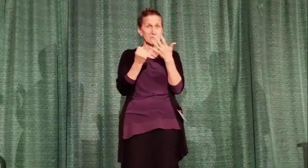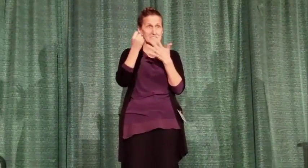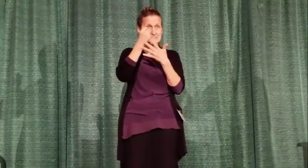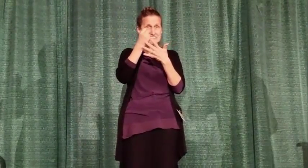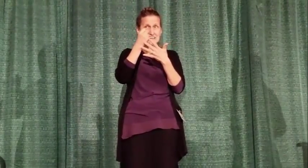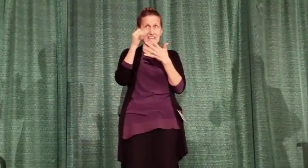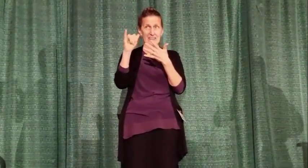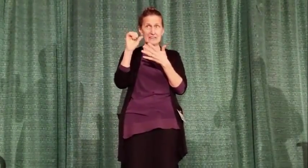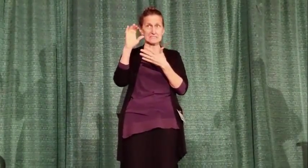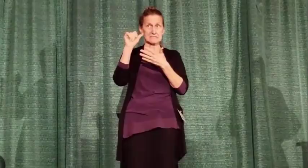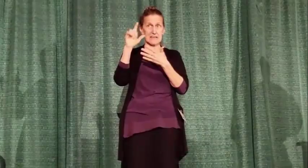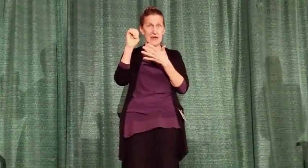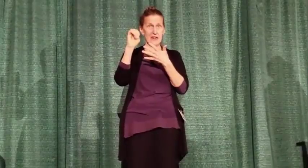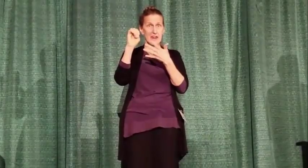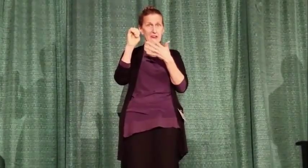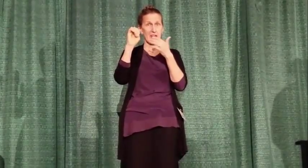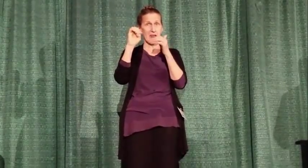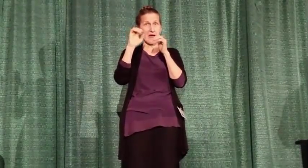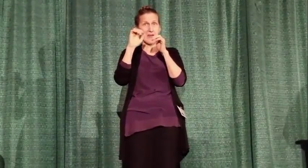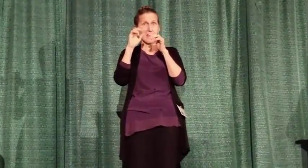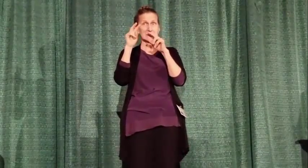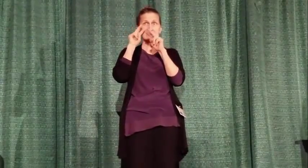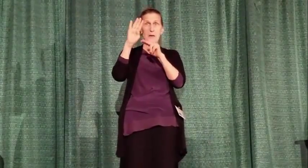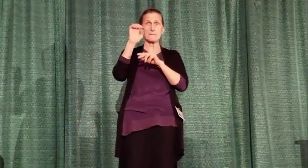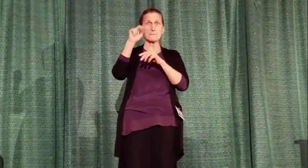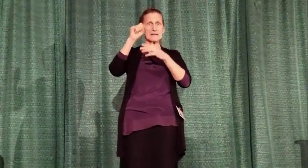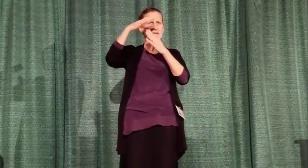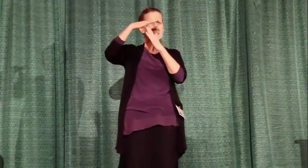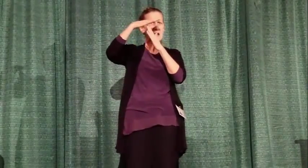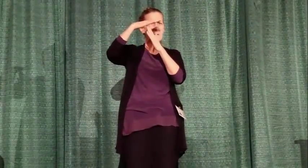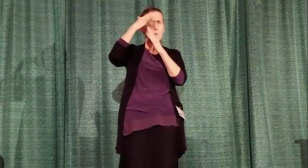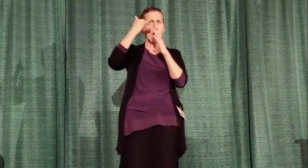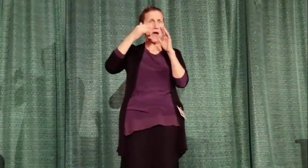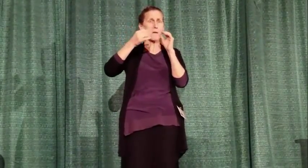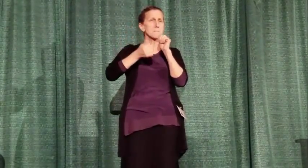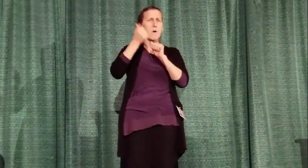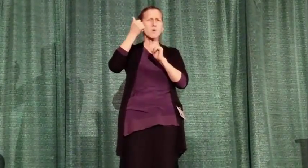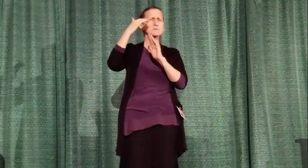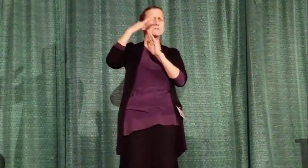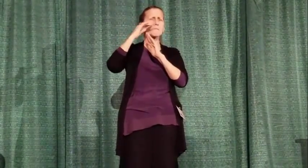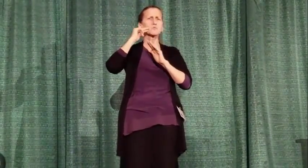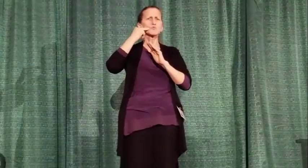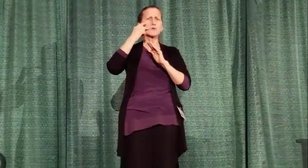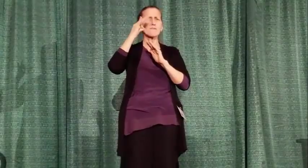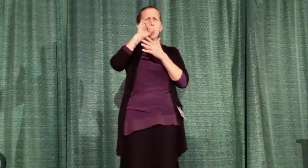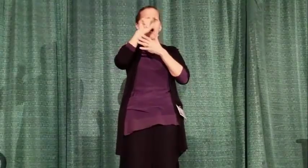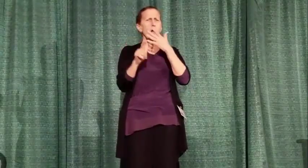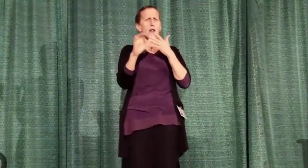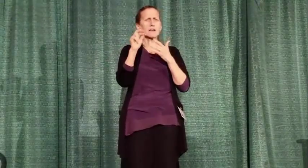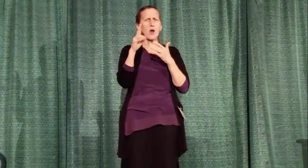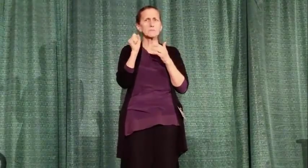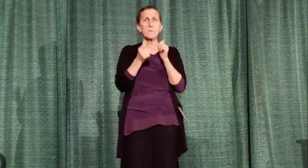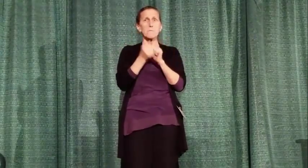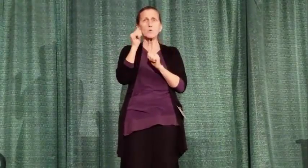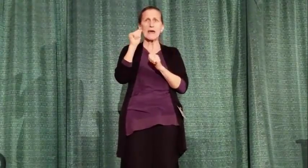This hierarchical scale of quality, we see beans are at the top because they have the highest nutrient density of all carbohydrates. They have the most